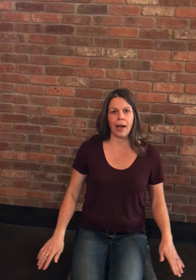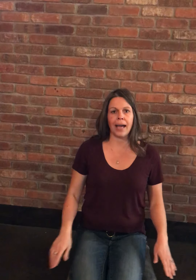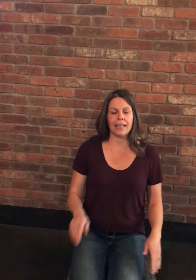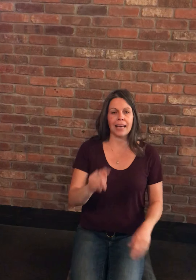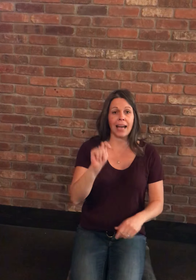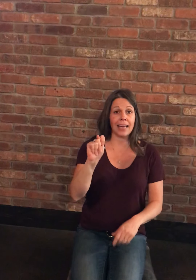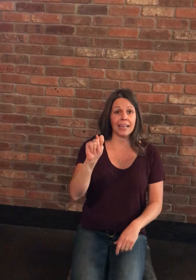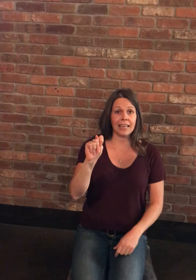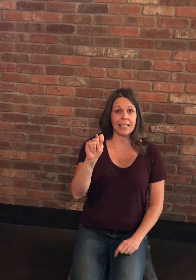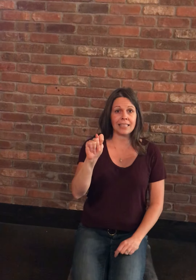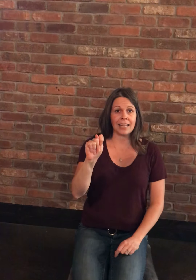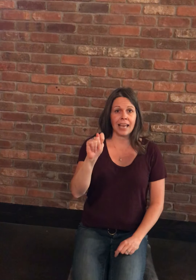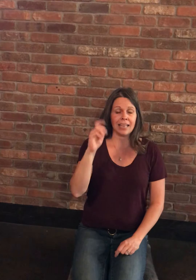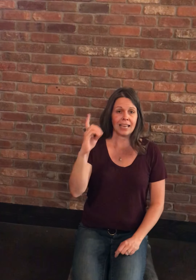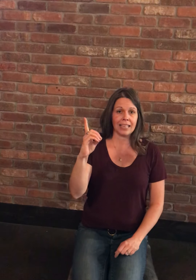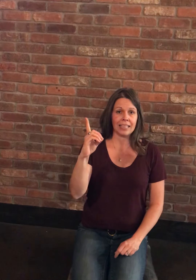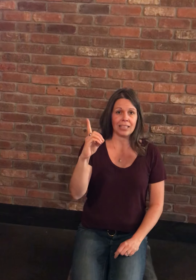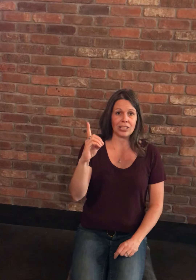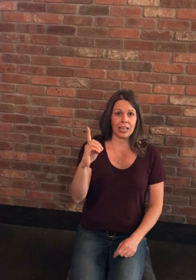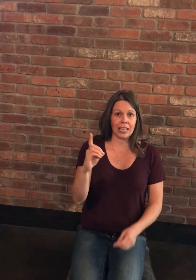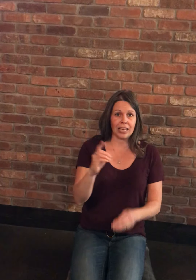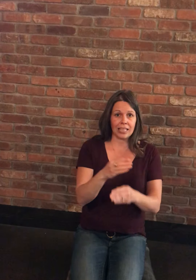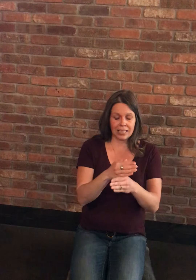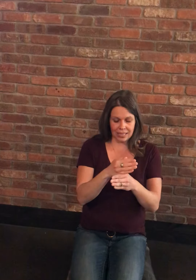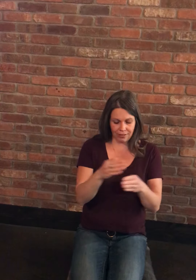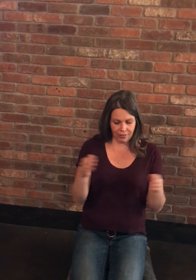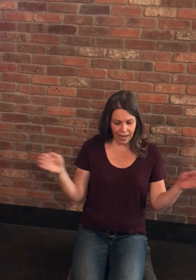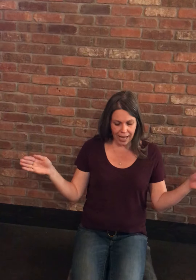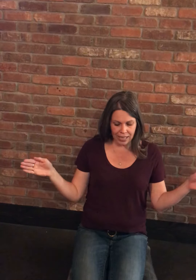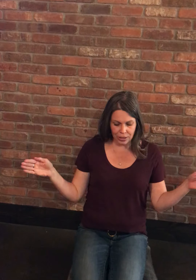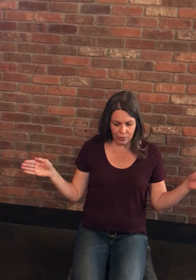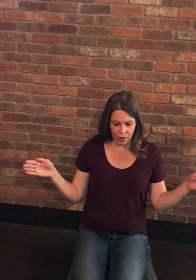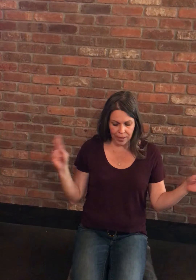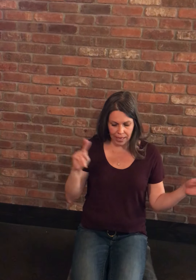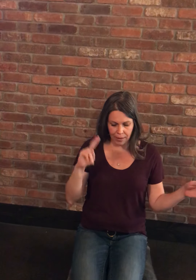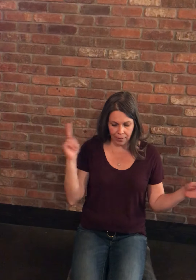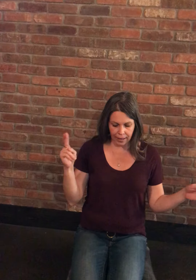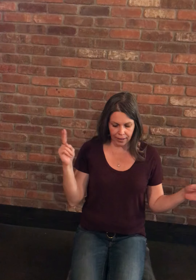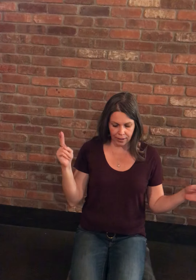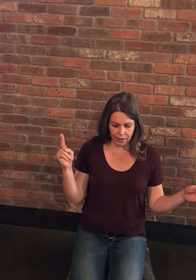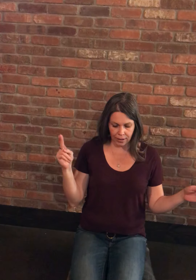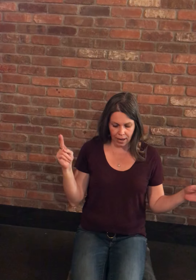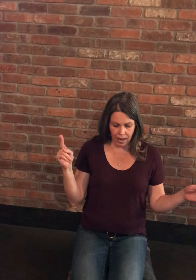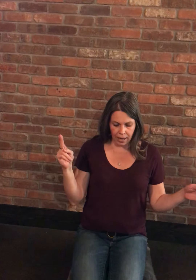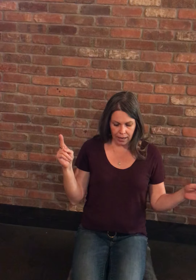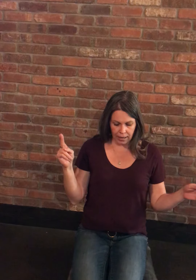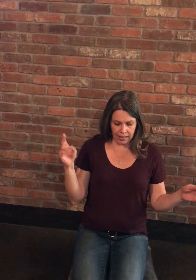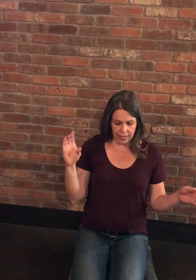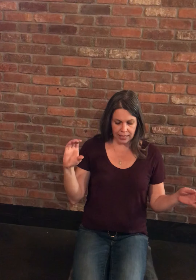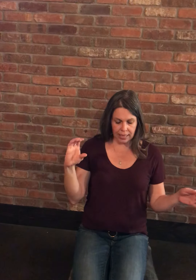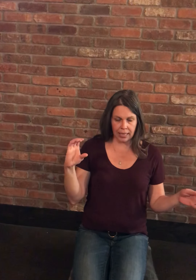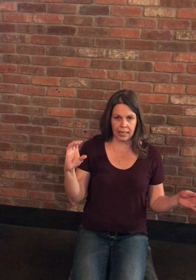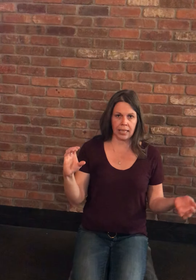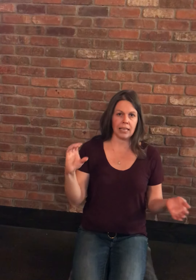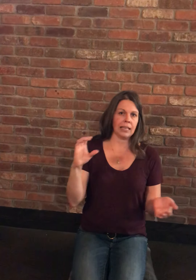by Titus. Diocletian divides the Roman Empire. Constantine